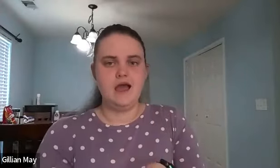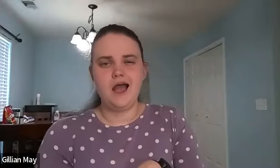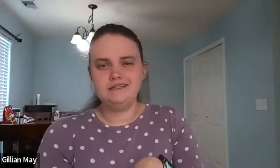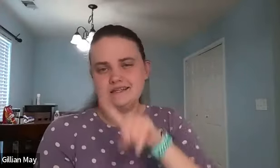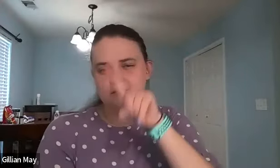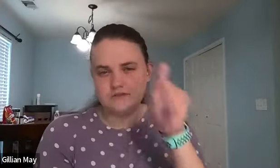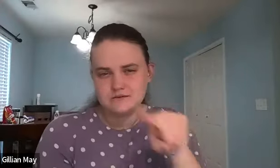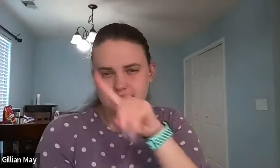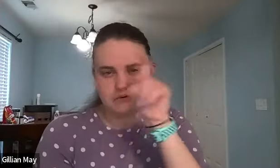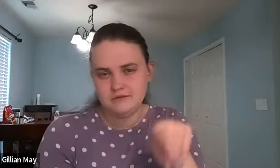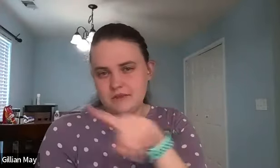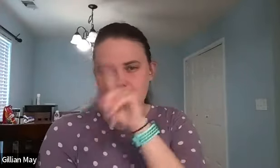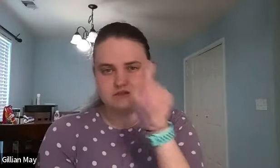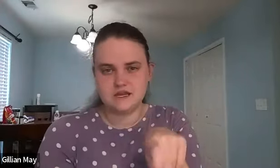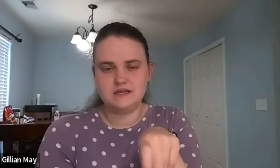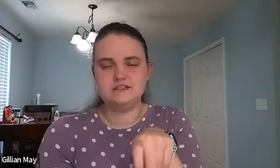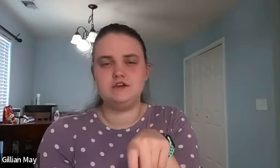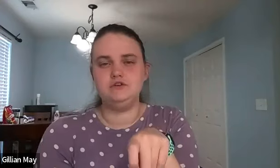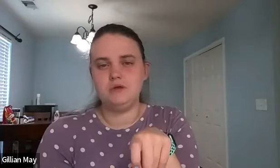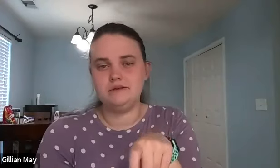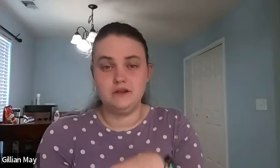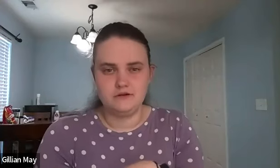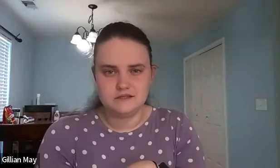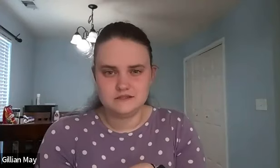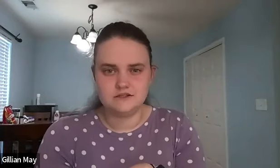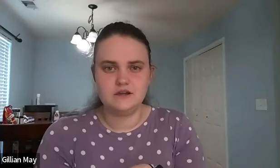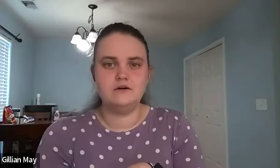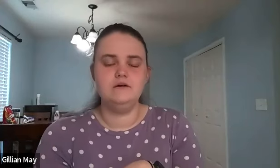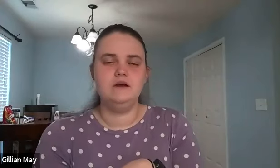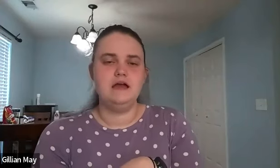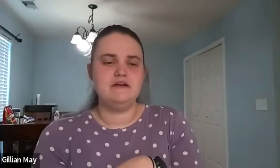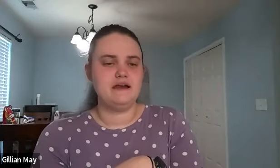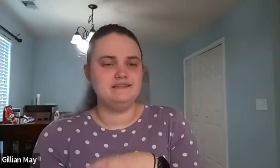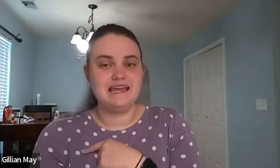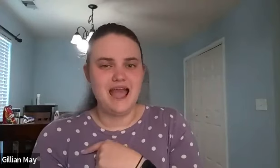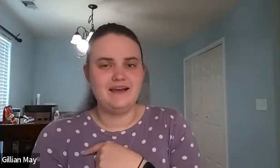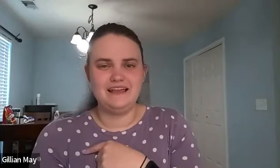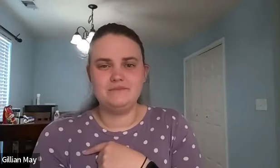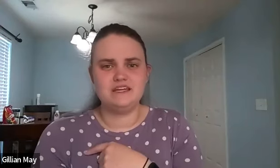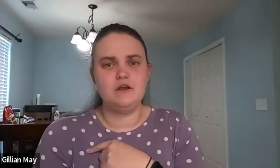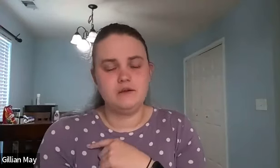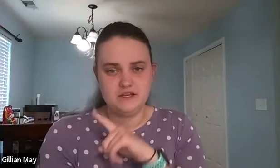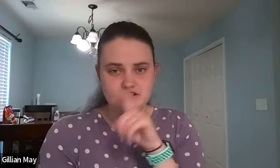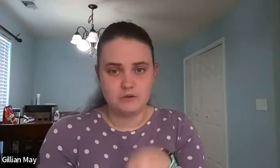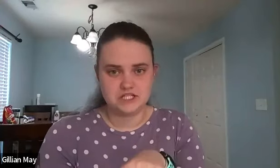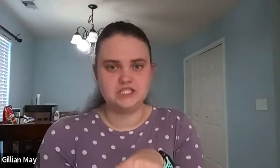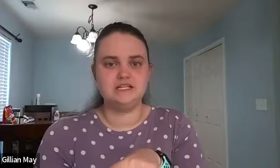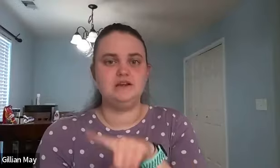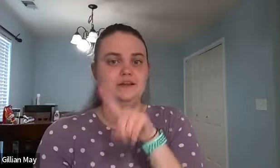I tend to do this one more, I will say. So you'll probably notice, you know, if I say, like I'm saying, okay, well, here's a question or here's